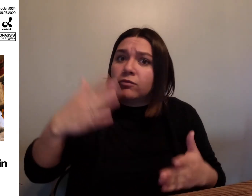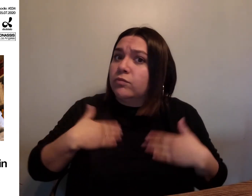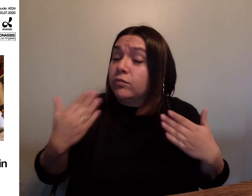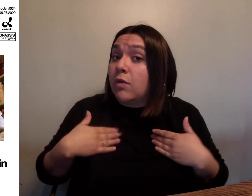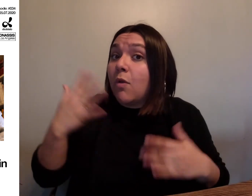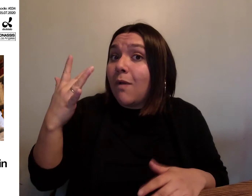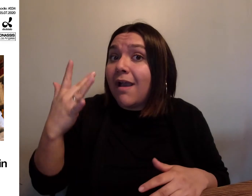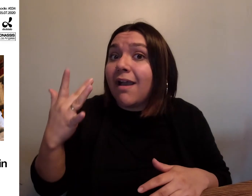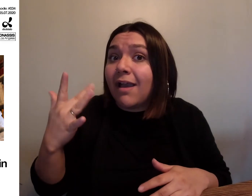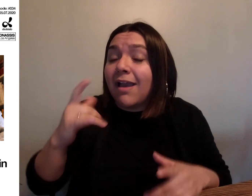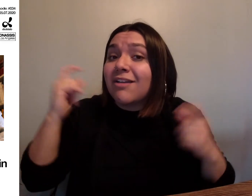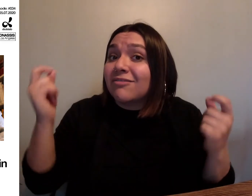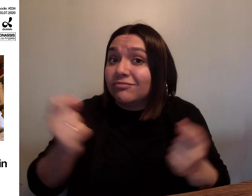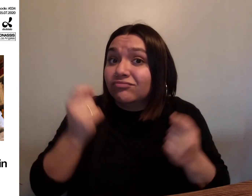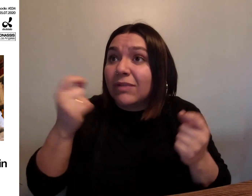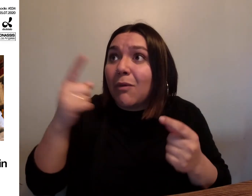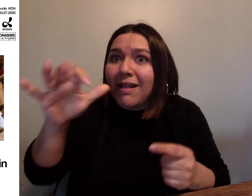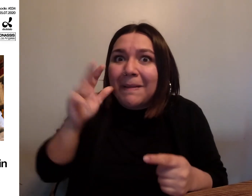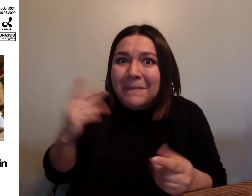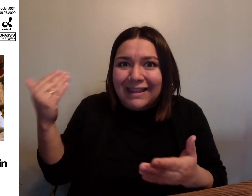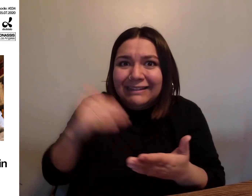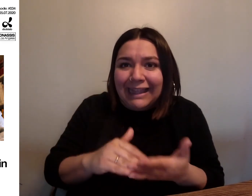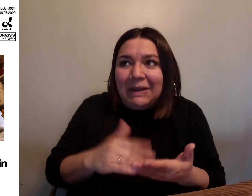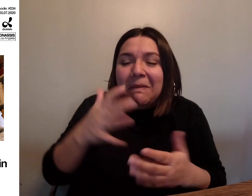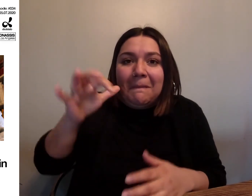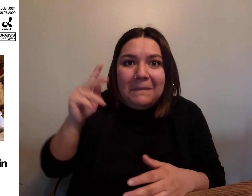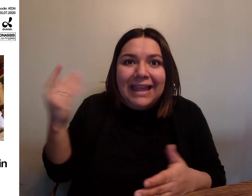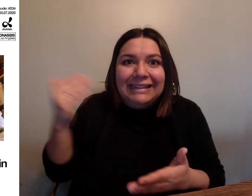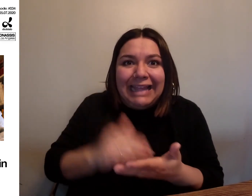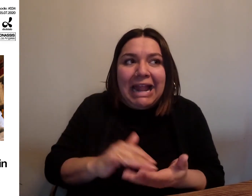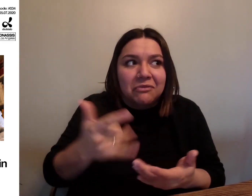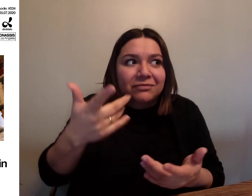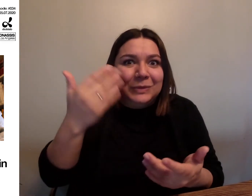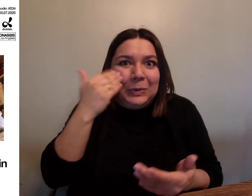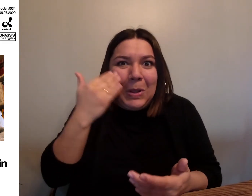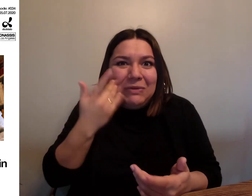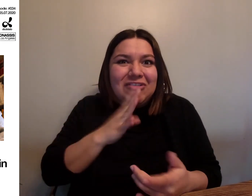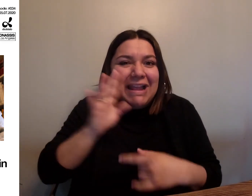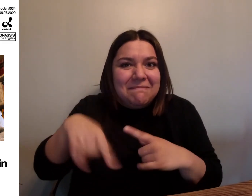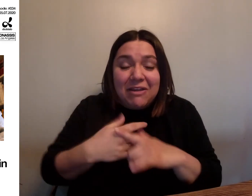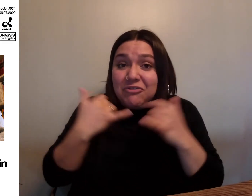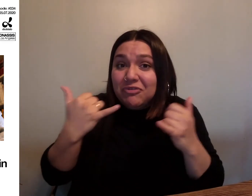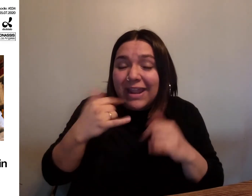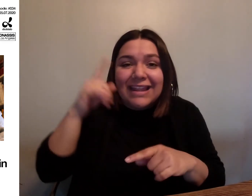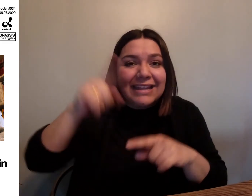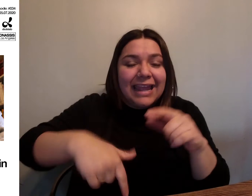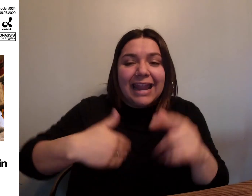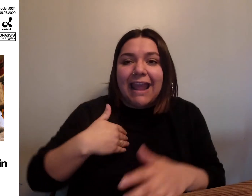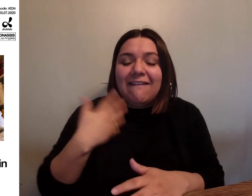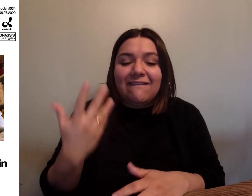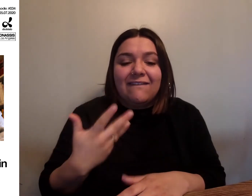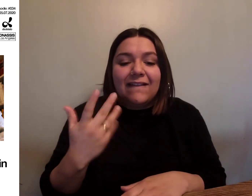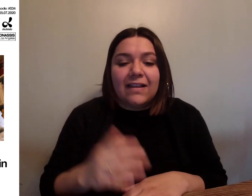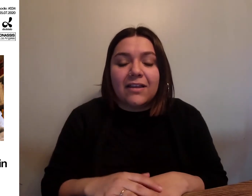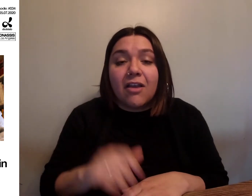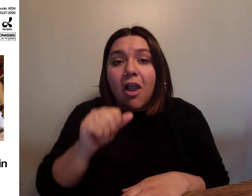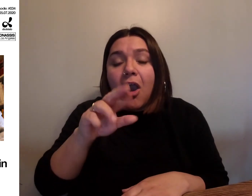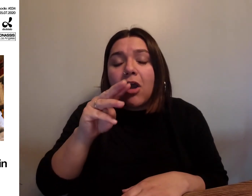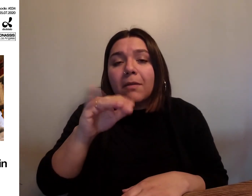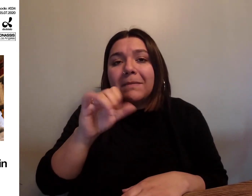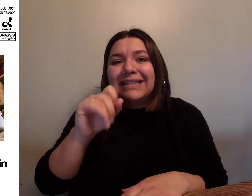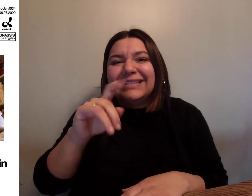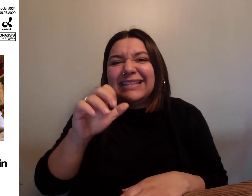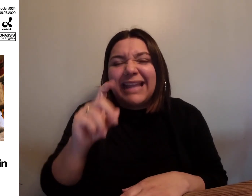rejoice. It will come back again. It will come back, as we hear today. And he says there can be no armistice.